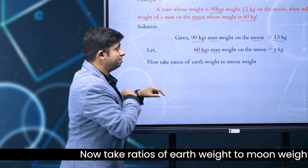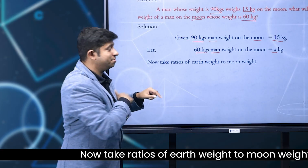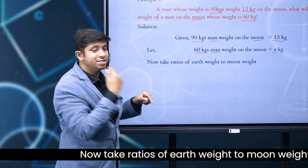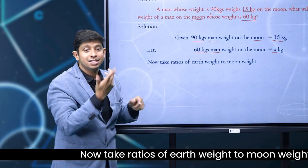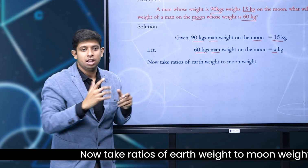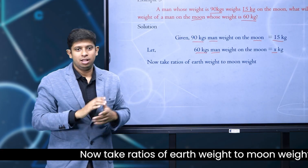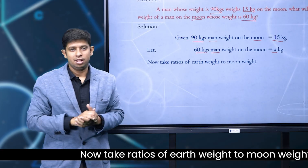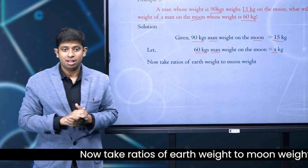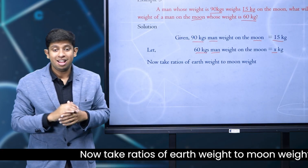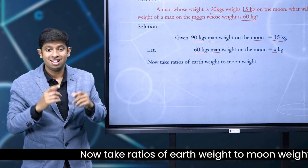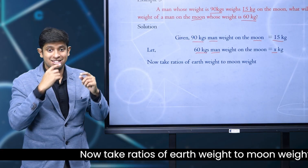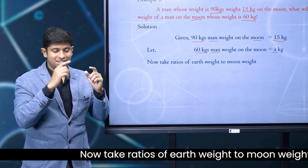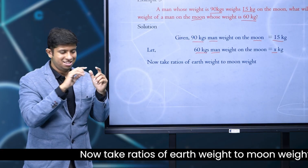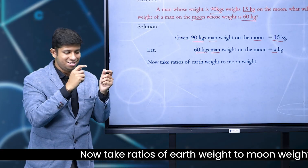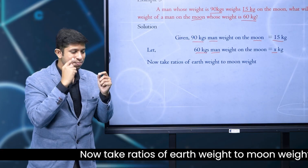Now take ratios of earth weight to moon weight.